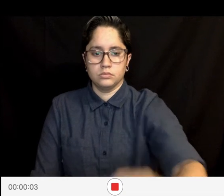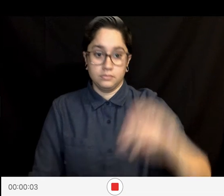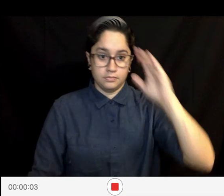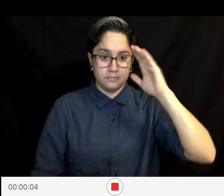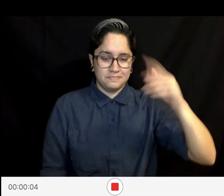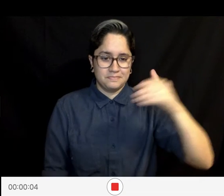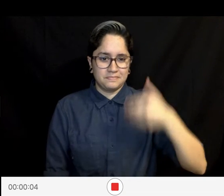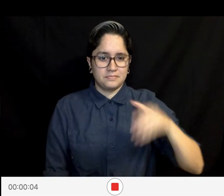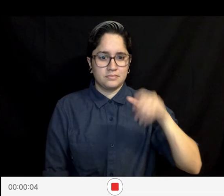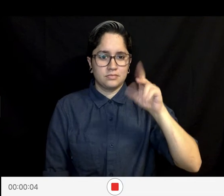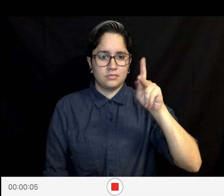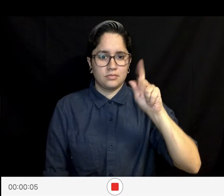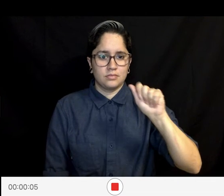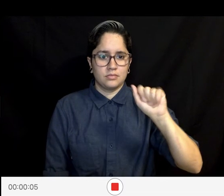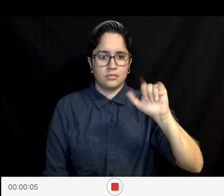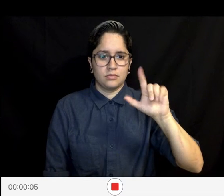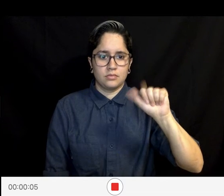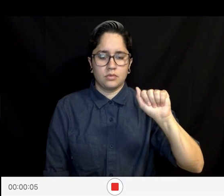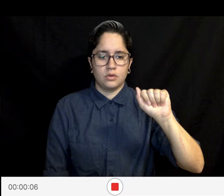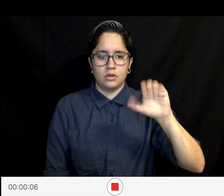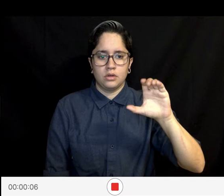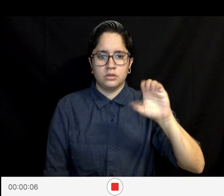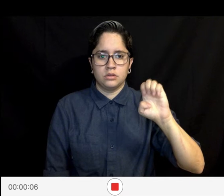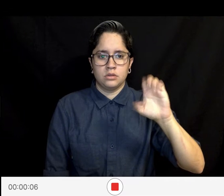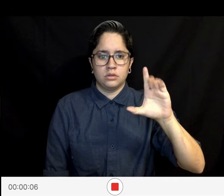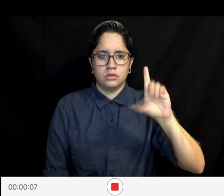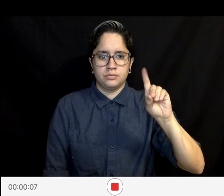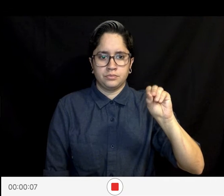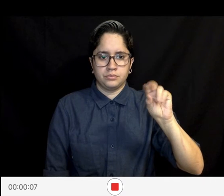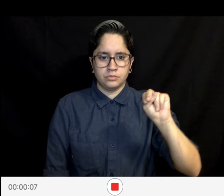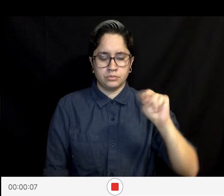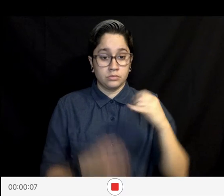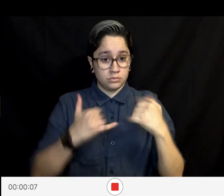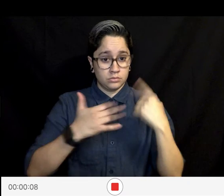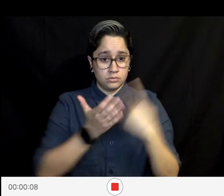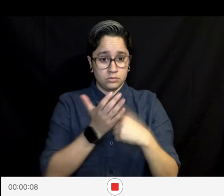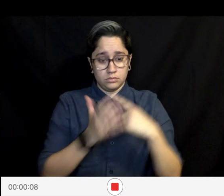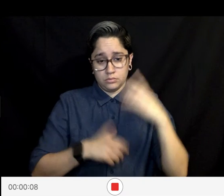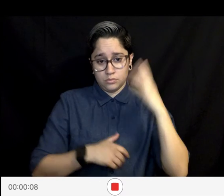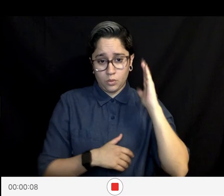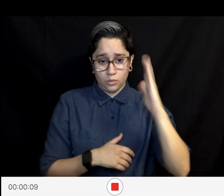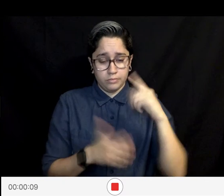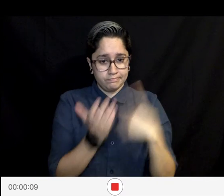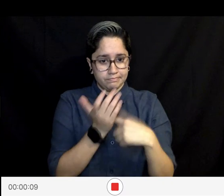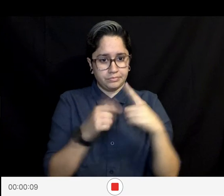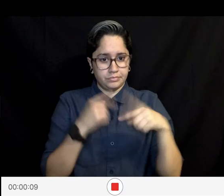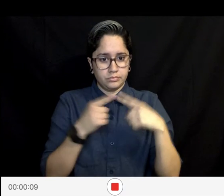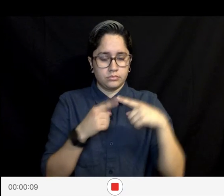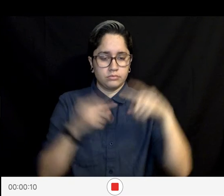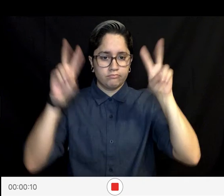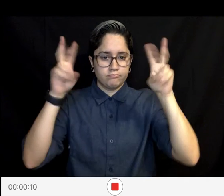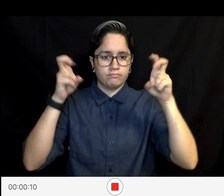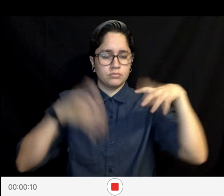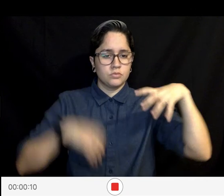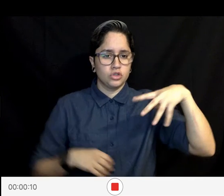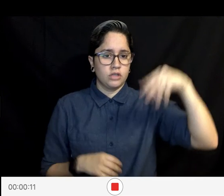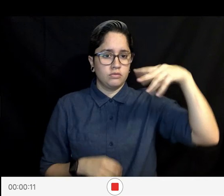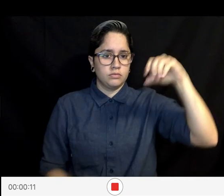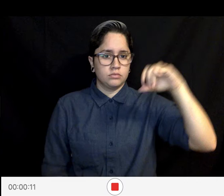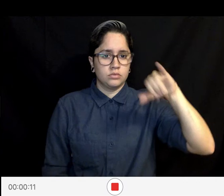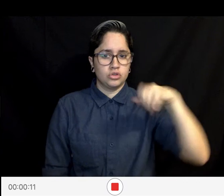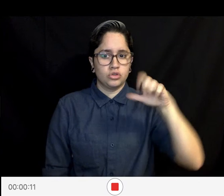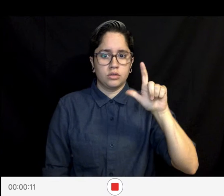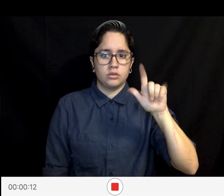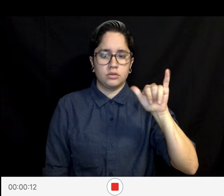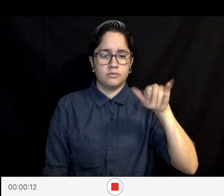Hi, my name is Kayla Celadon, and today I'm going to be talking about jellyfish. The presentation I have for you today is composed